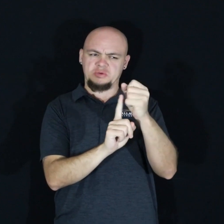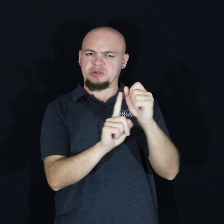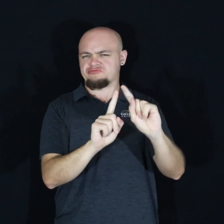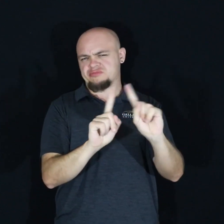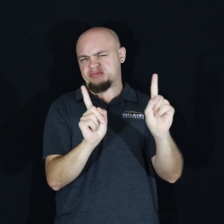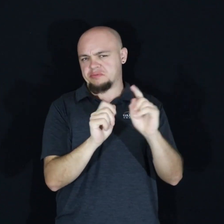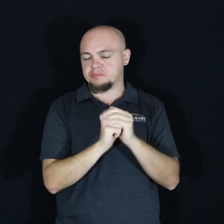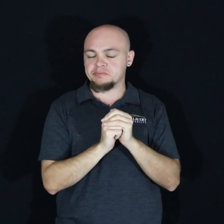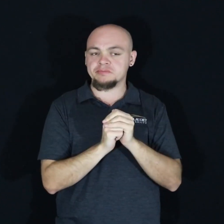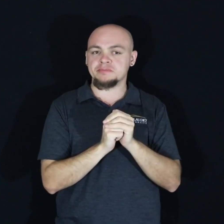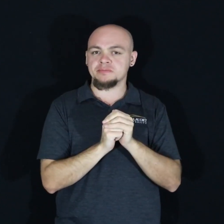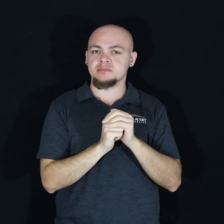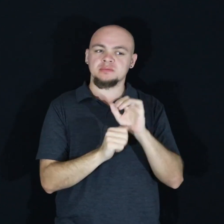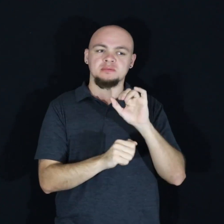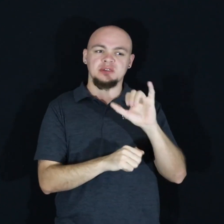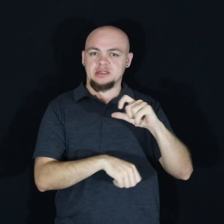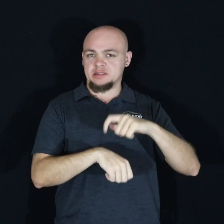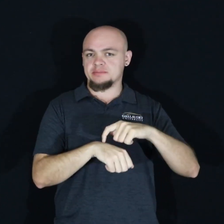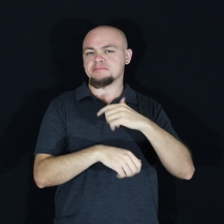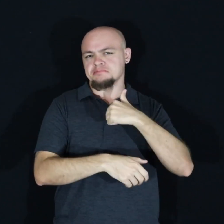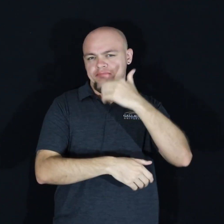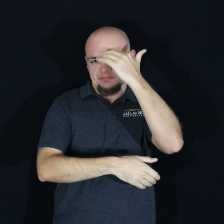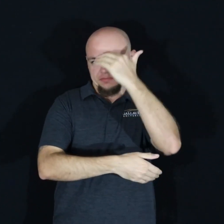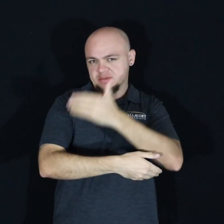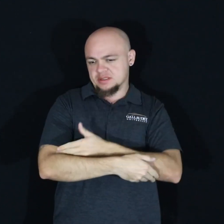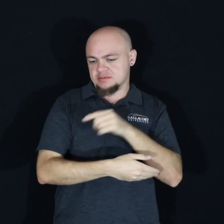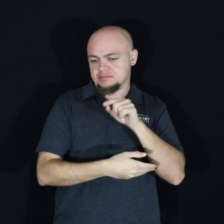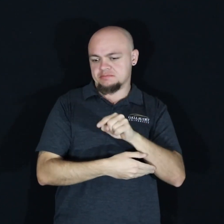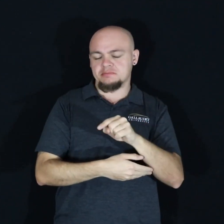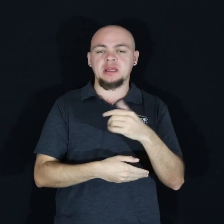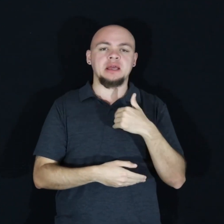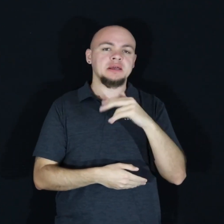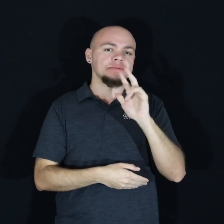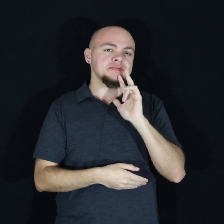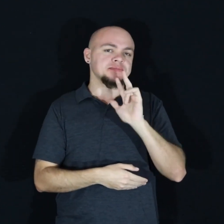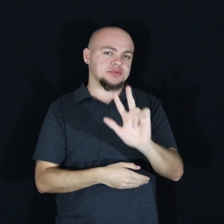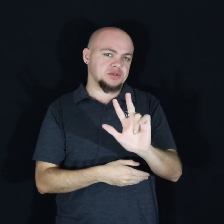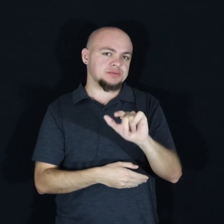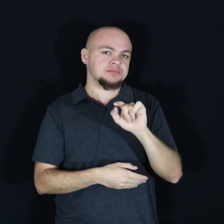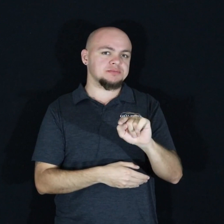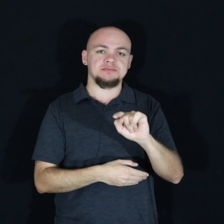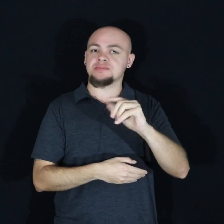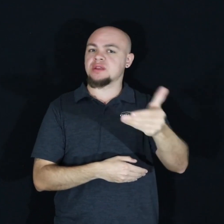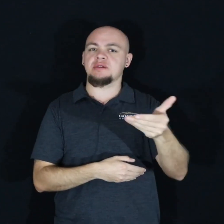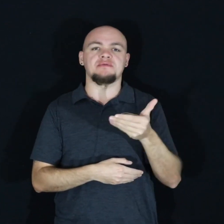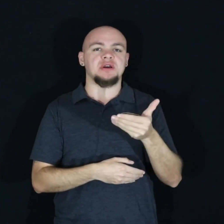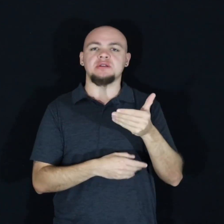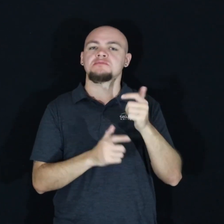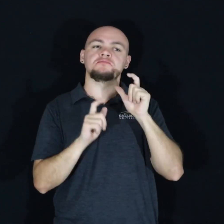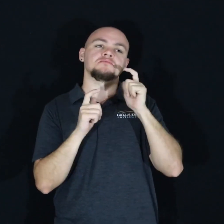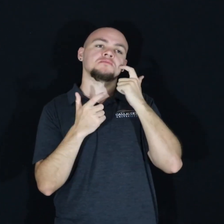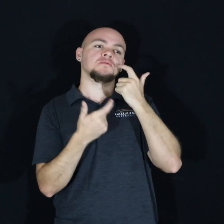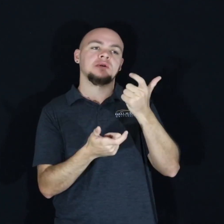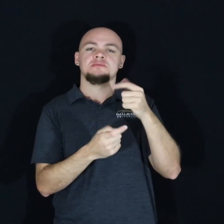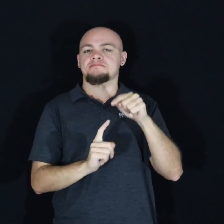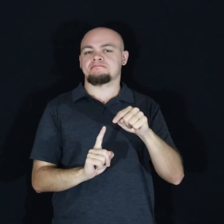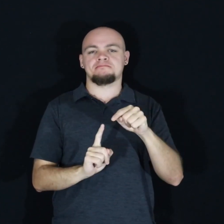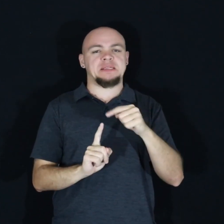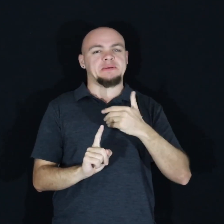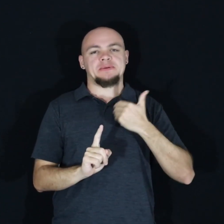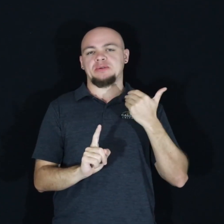point, I also had a son. He was only 3 at the time. He was not invited to the screening. He is too young for